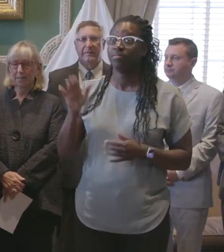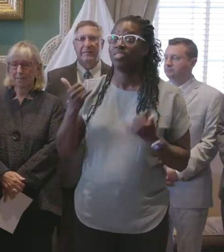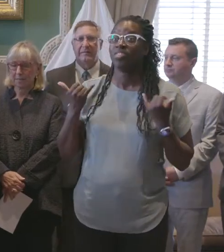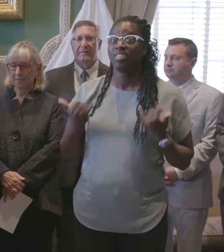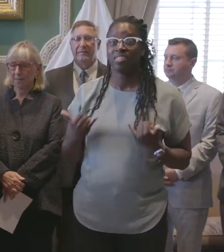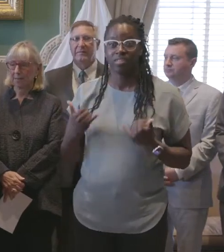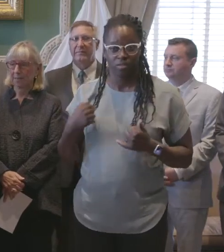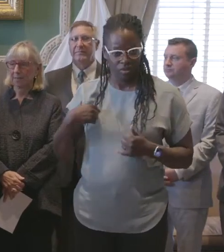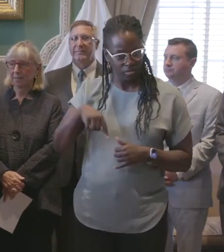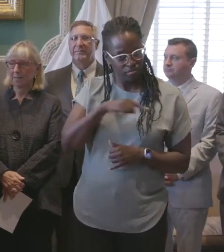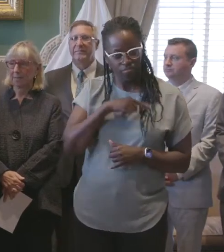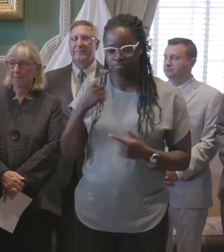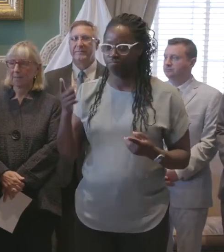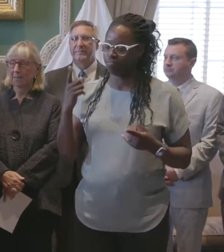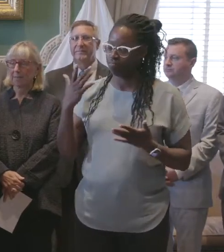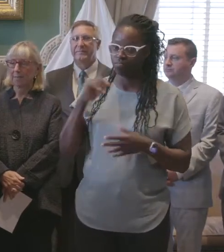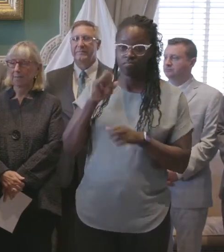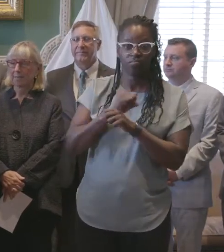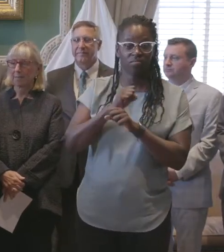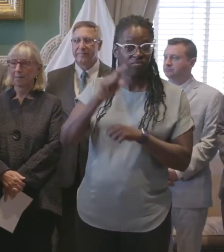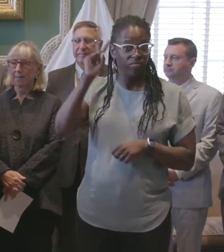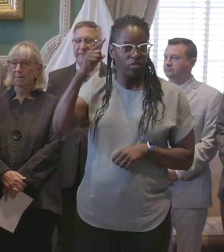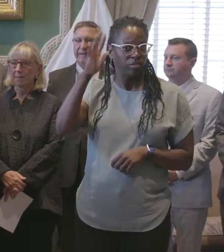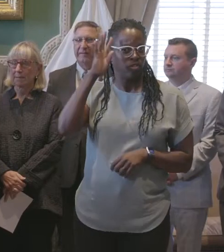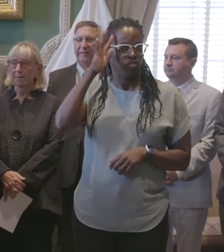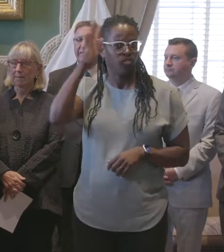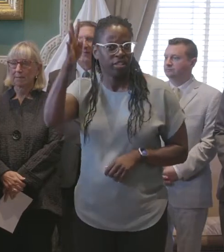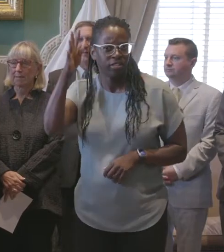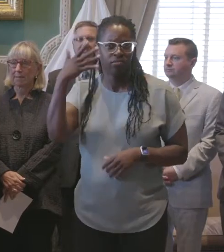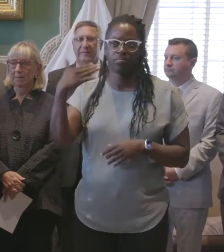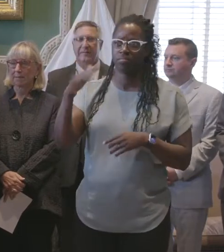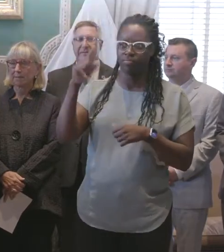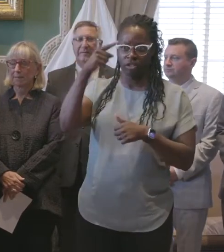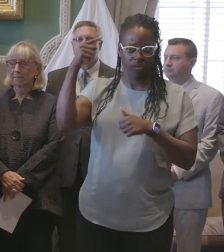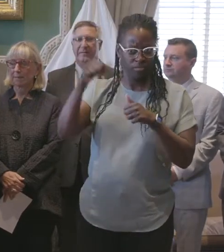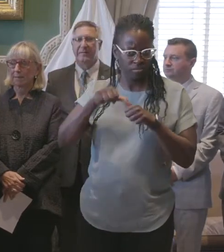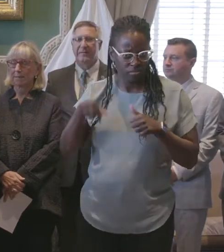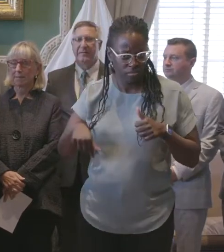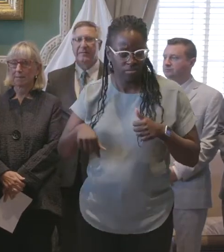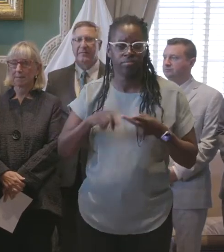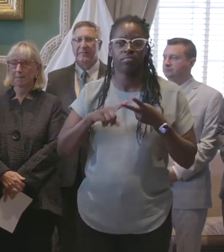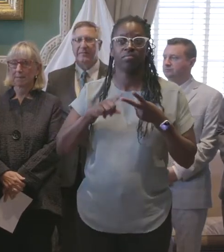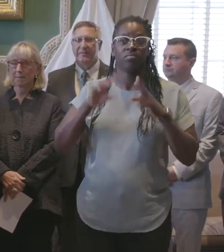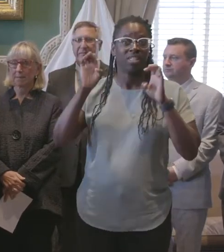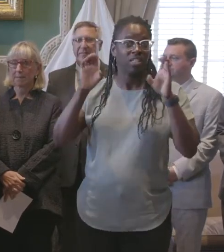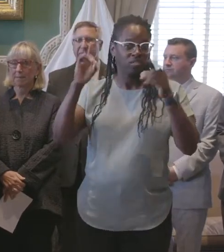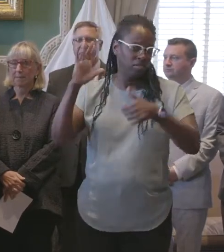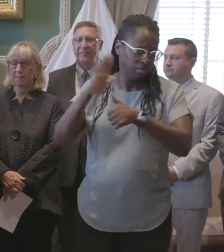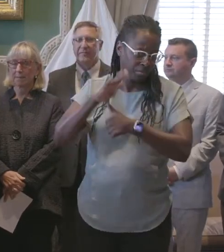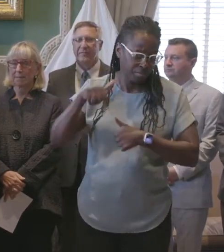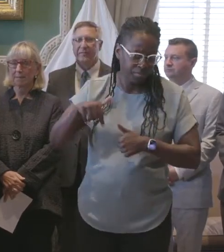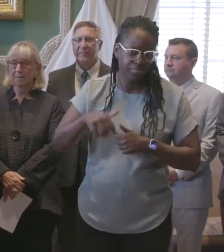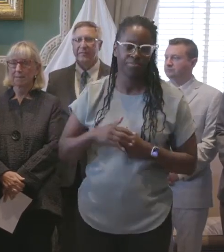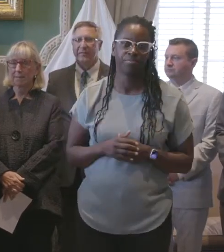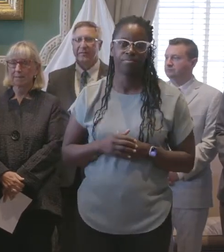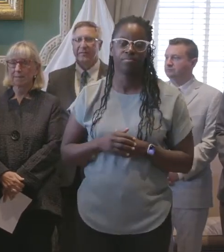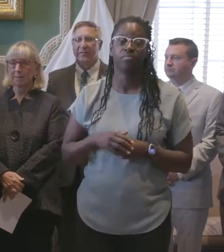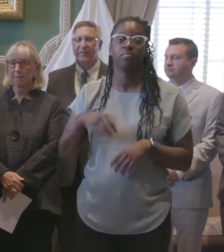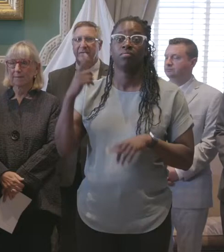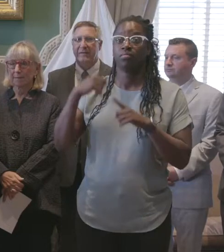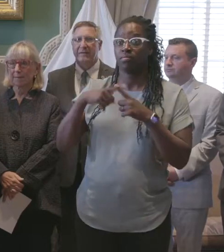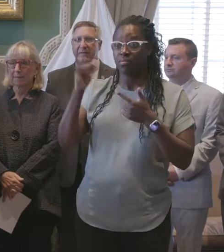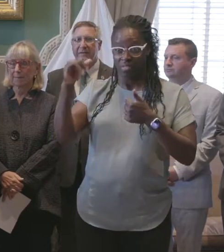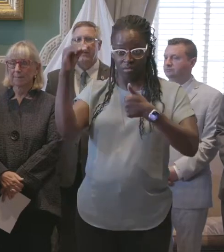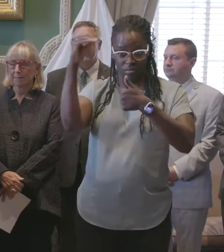ranked number one for innovation, number one for education. We've been ranked the best place in the country to raise a